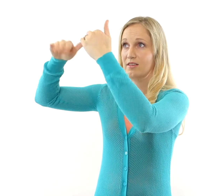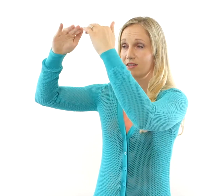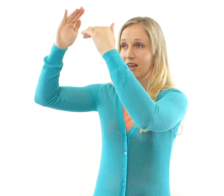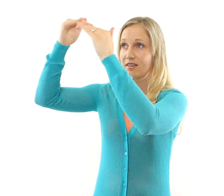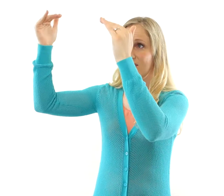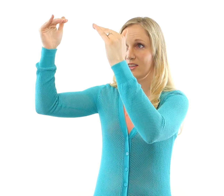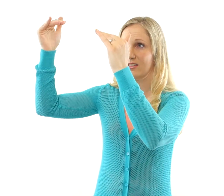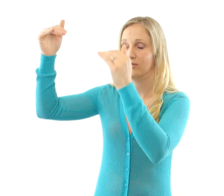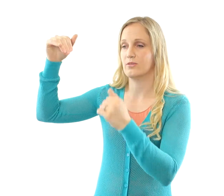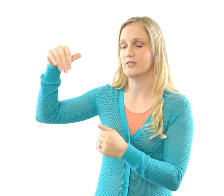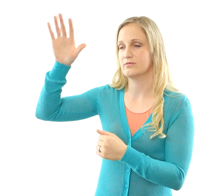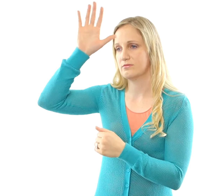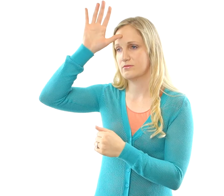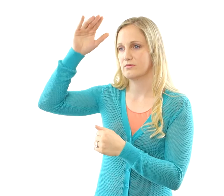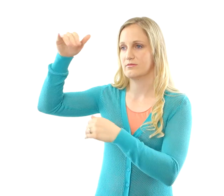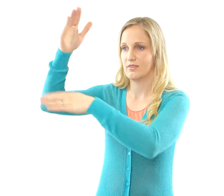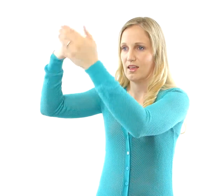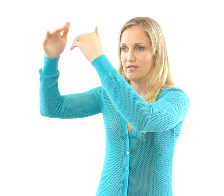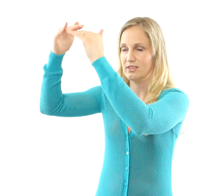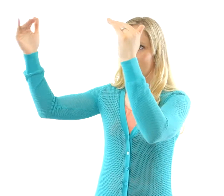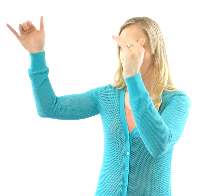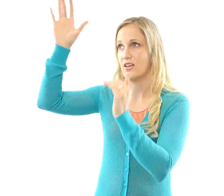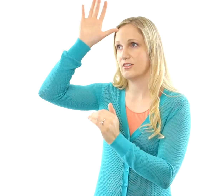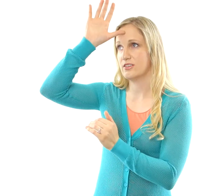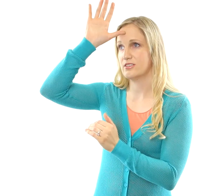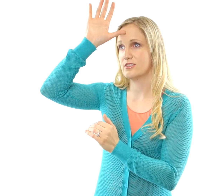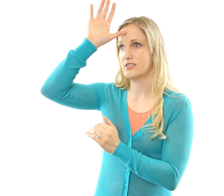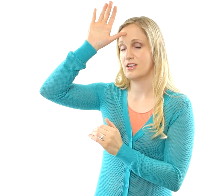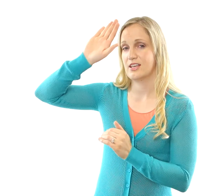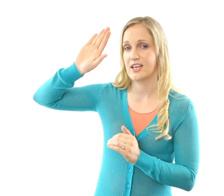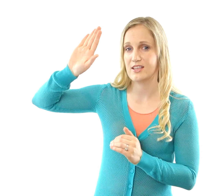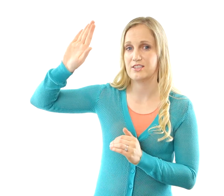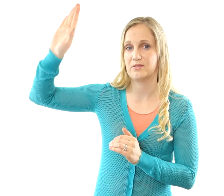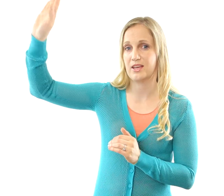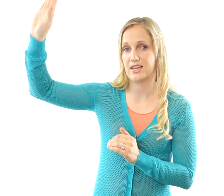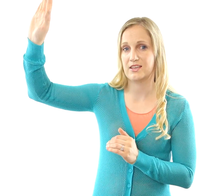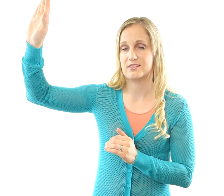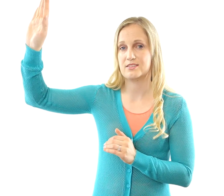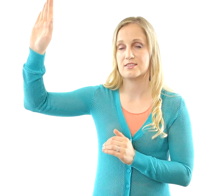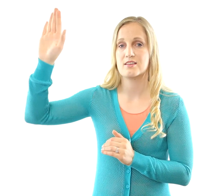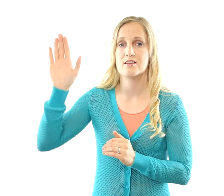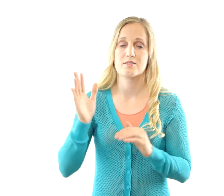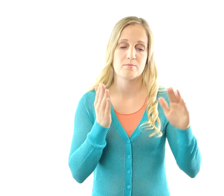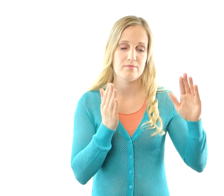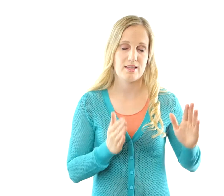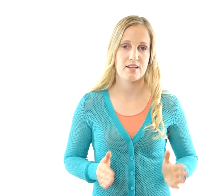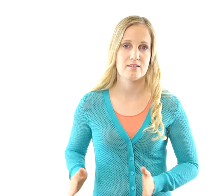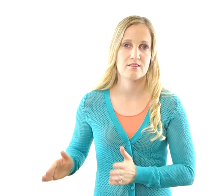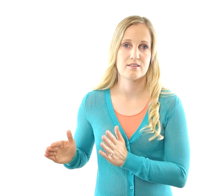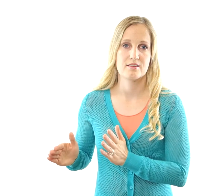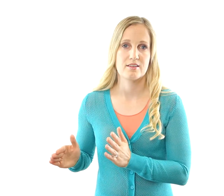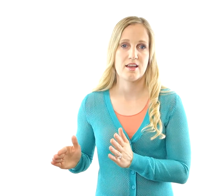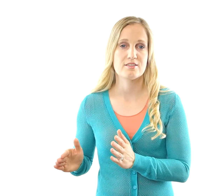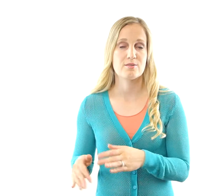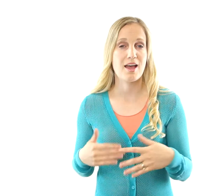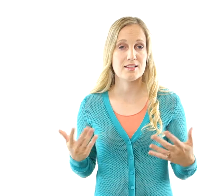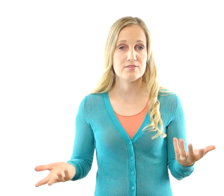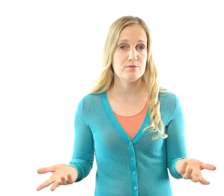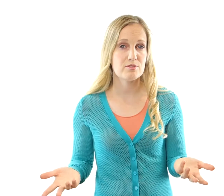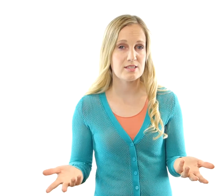Father in heaven, or Heavenly Father, and then do His plan. And so it adds a few more